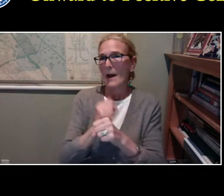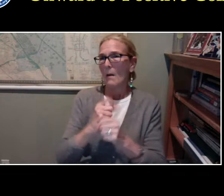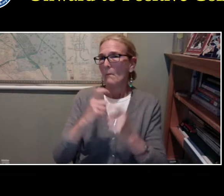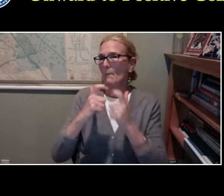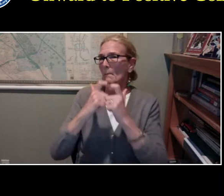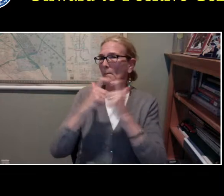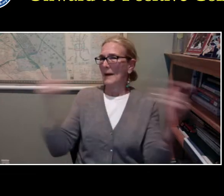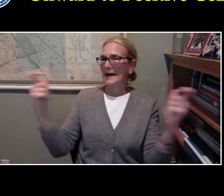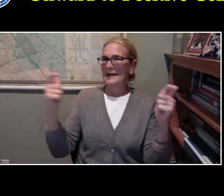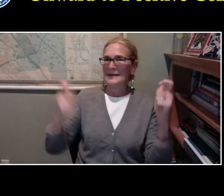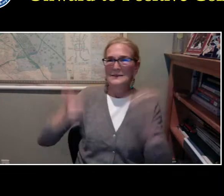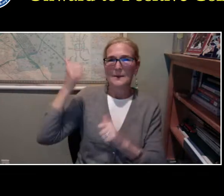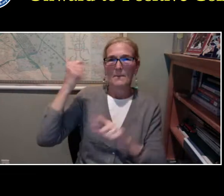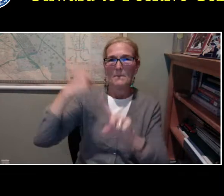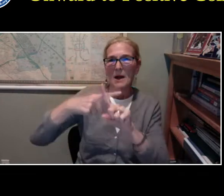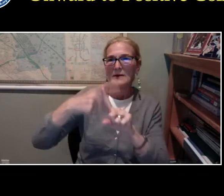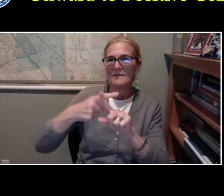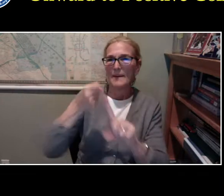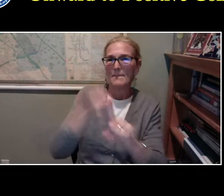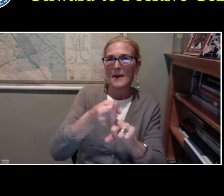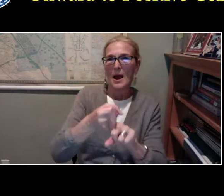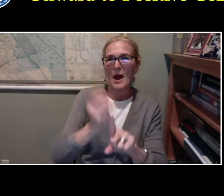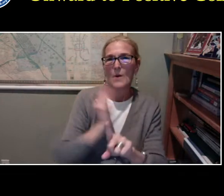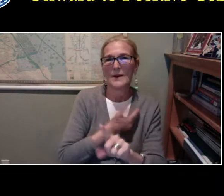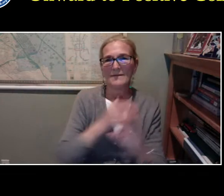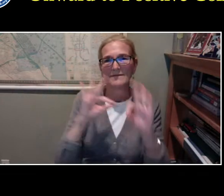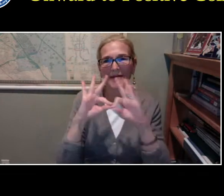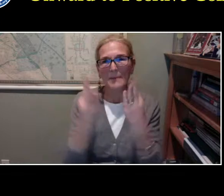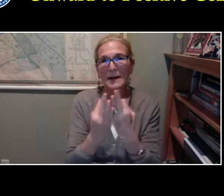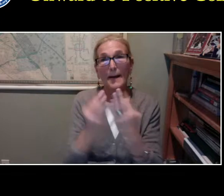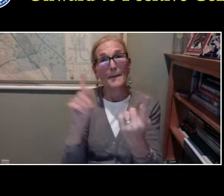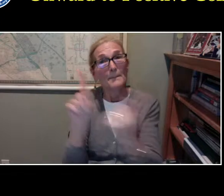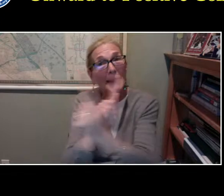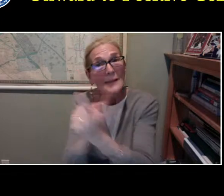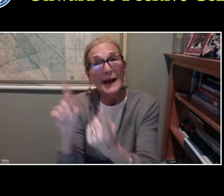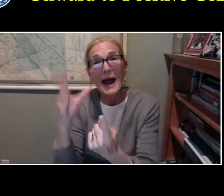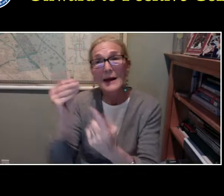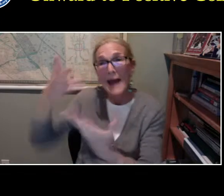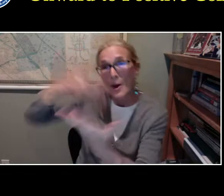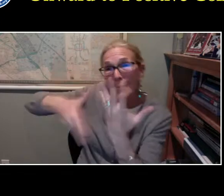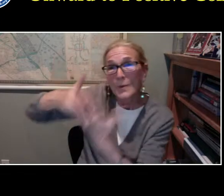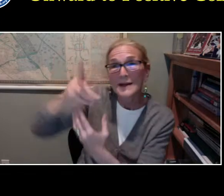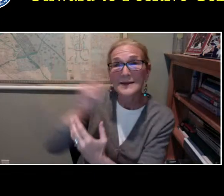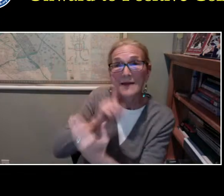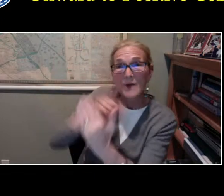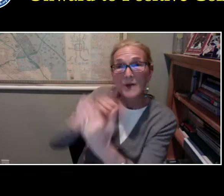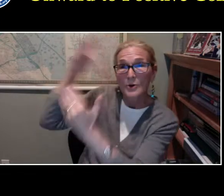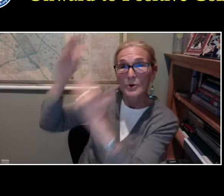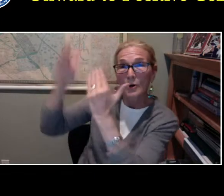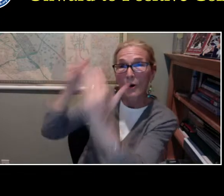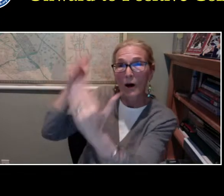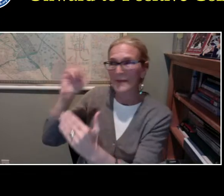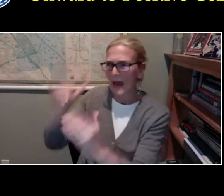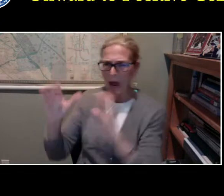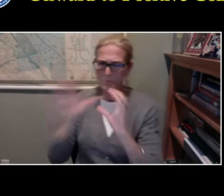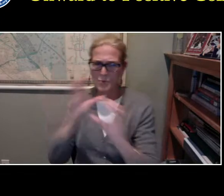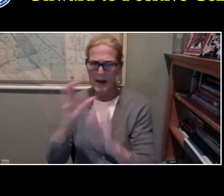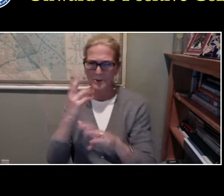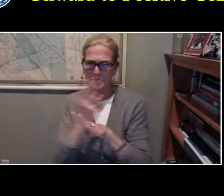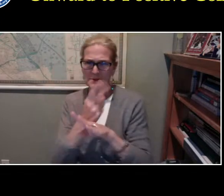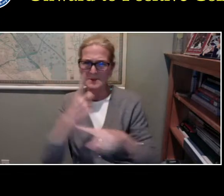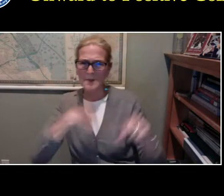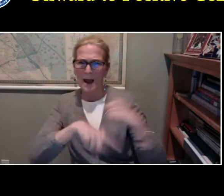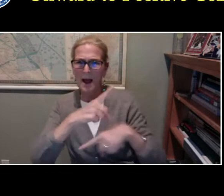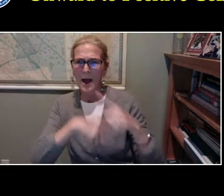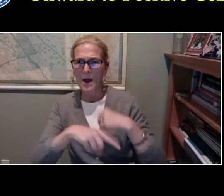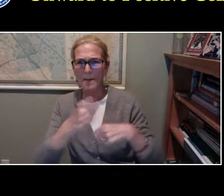Having deaf adults as coaches and models in our program makes the biggest positive impact on our families. Meeting and interacting with a deaf adult